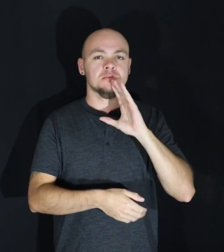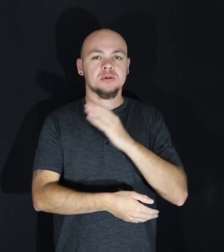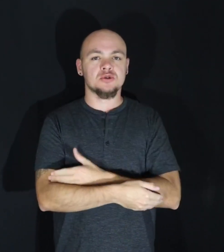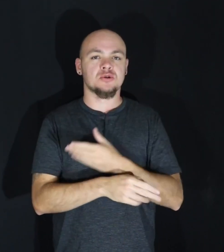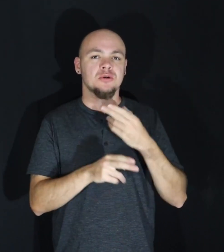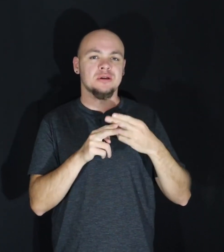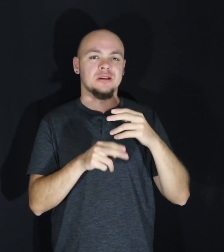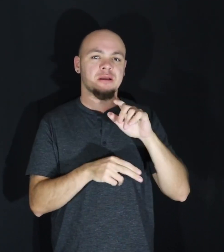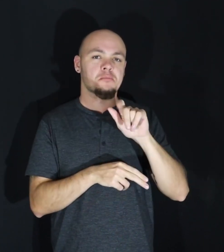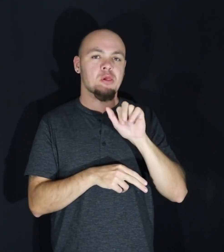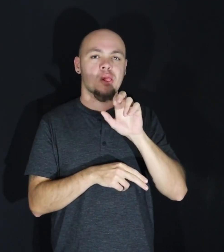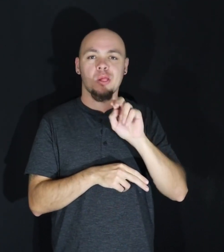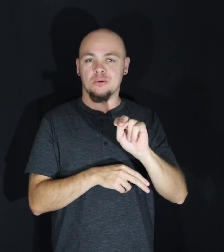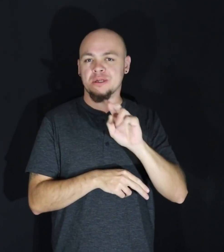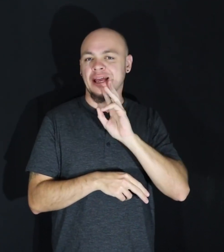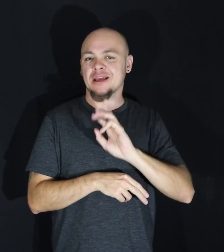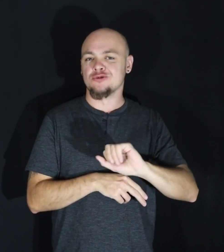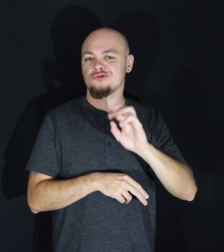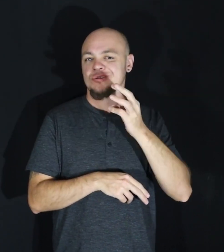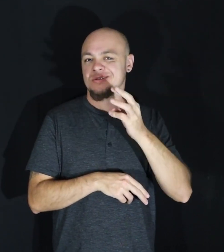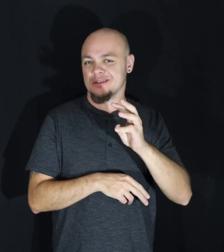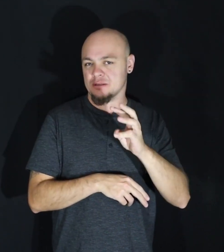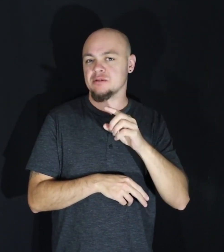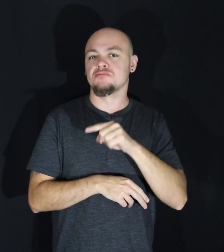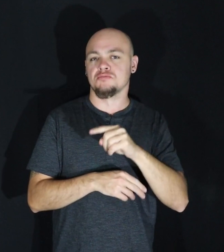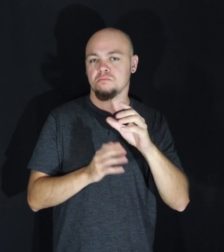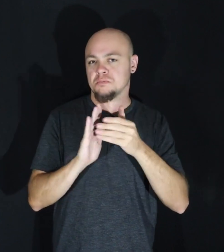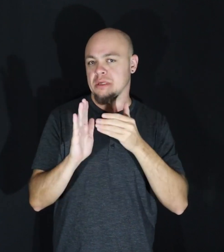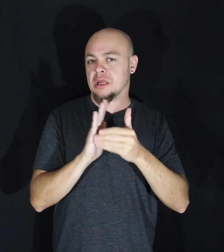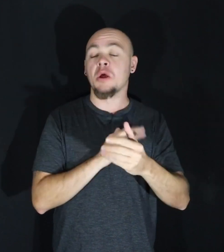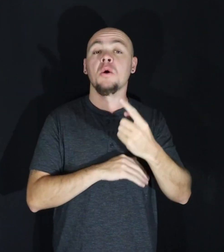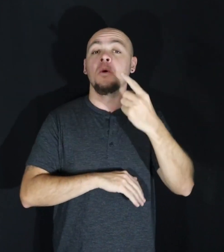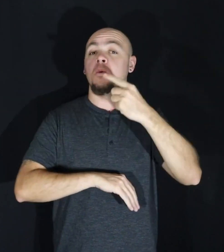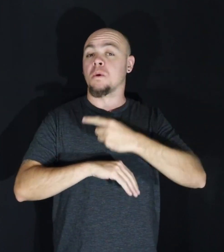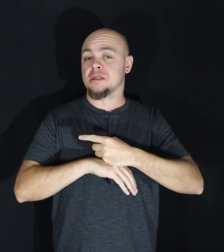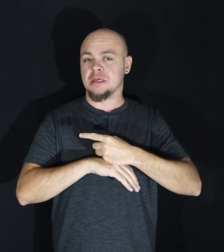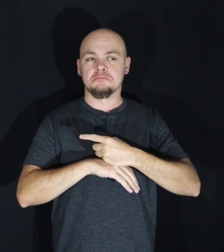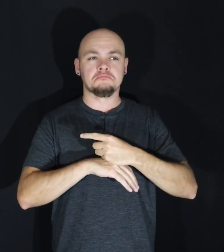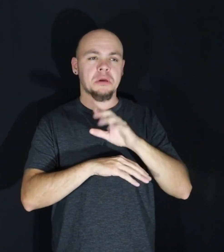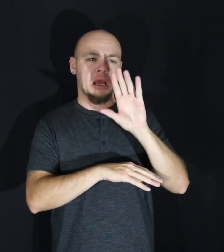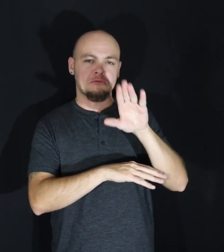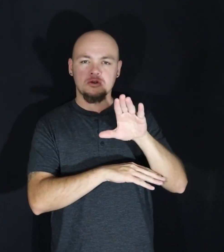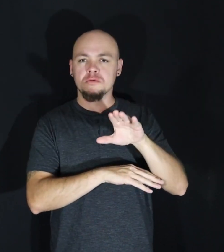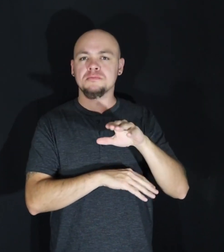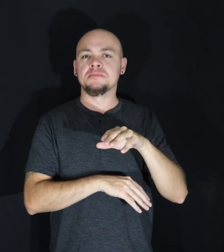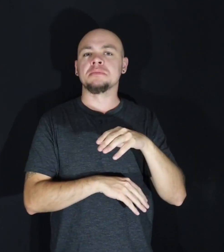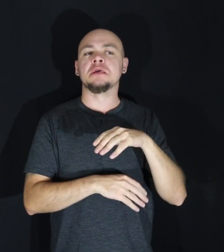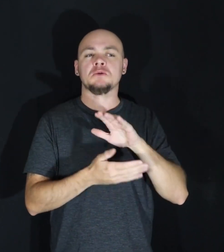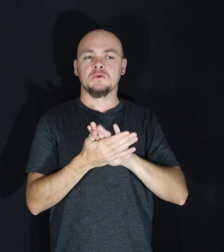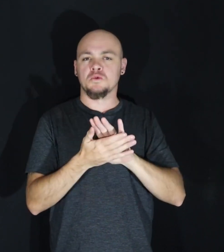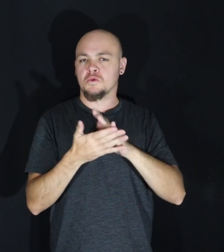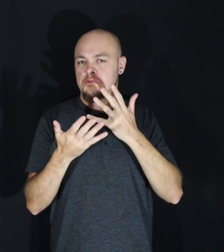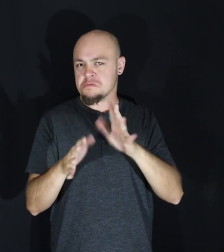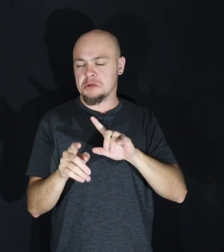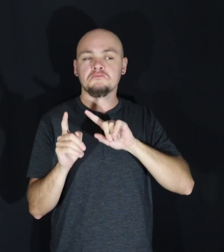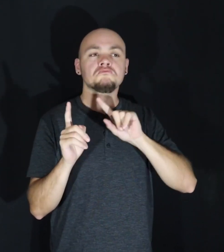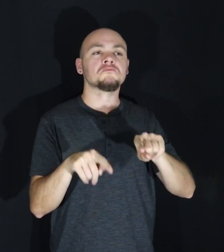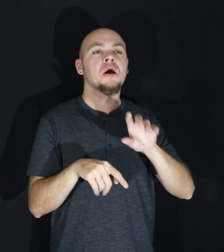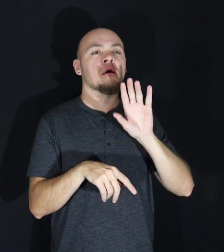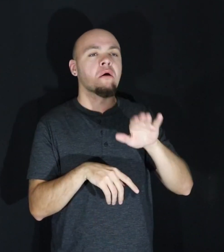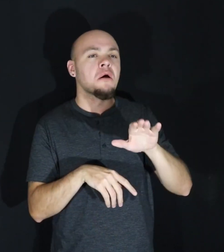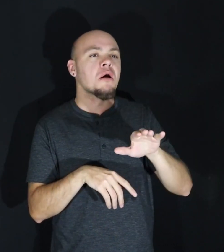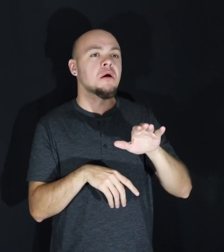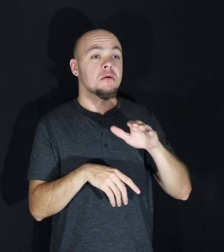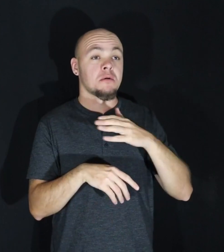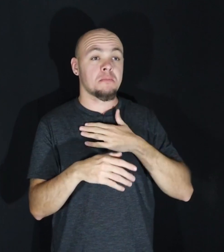she was 16. She came home from school one afternoon and she said, "Mum, I want to make Caleb the